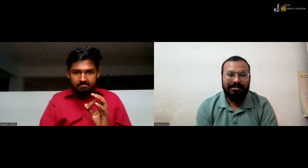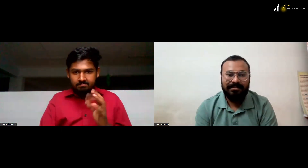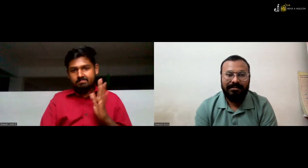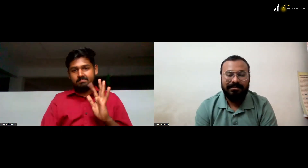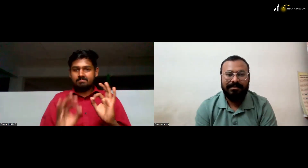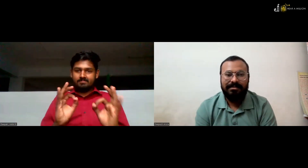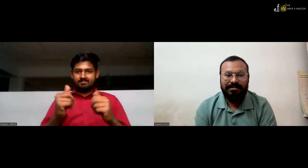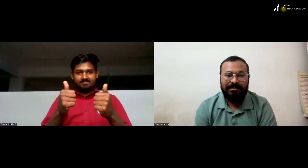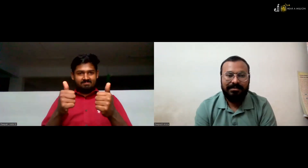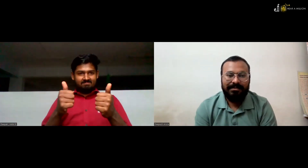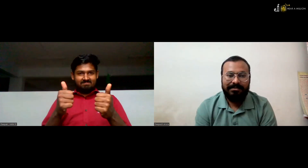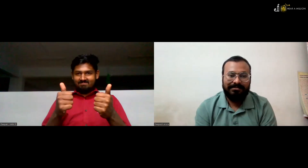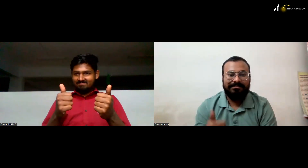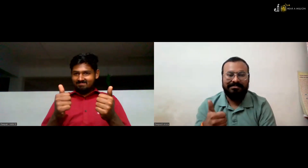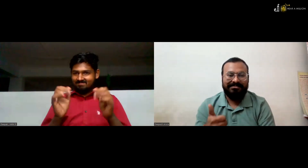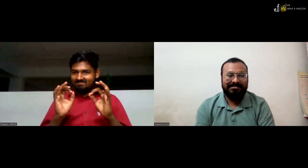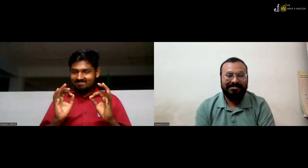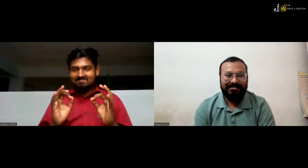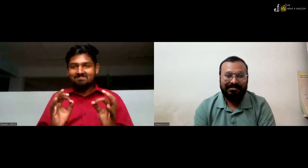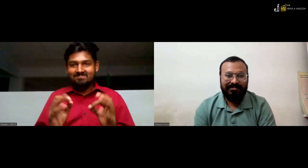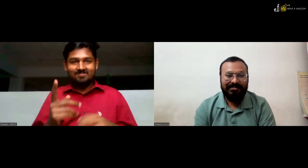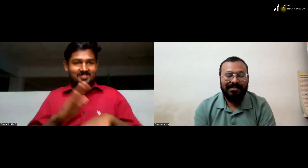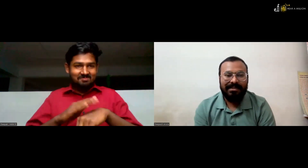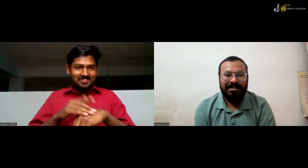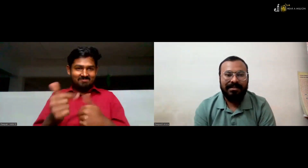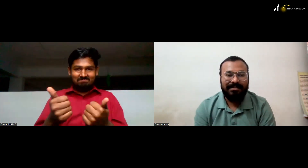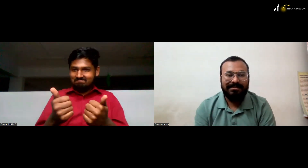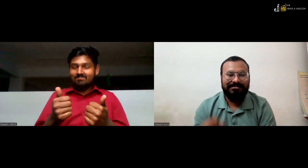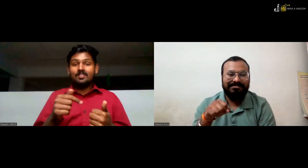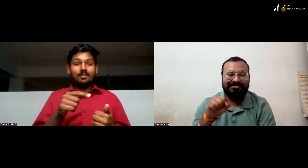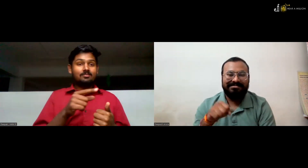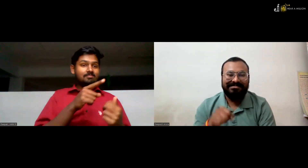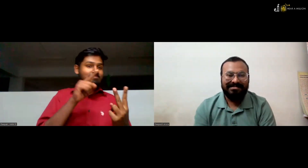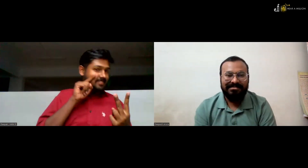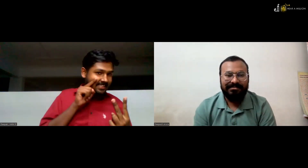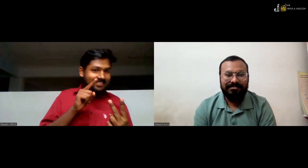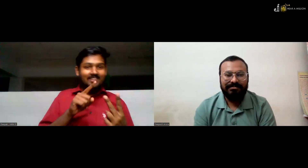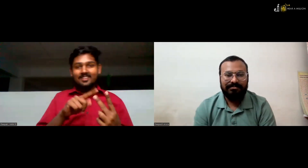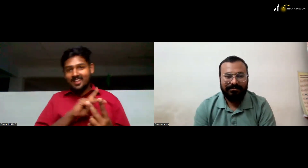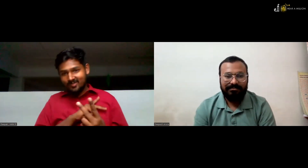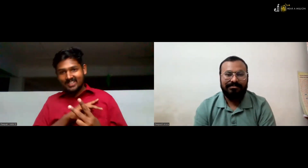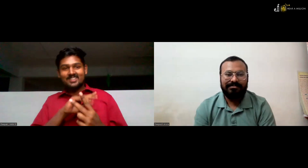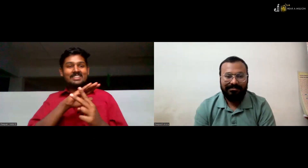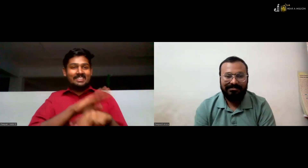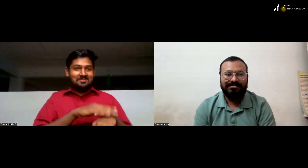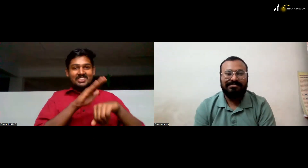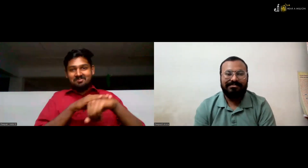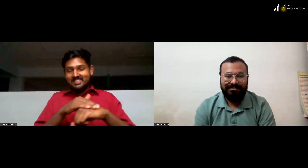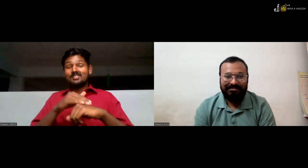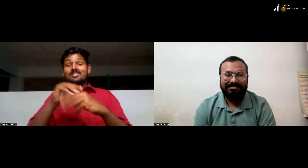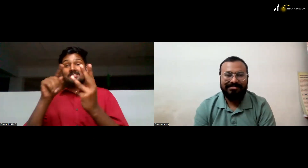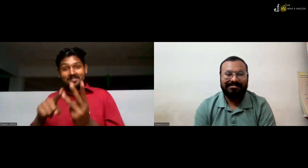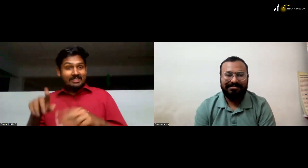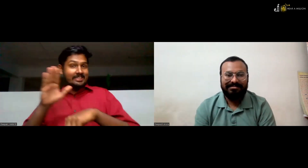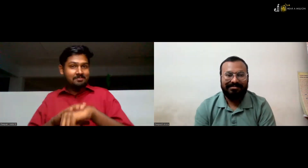That was great. So that was the video. I hope it's really nice. So